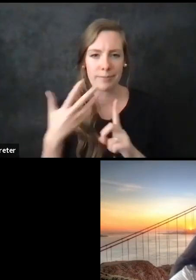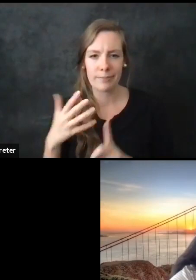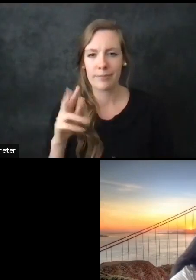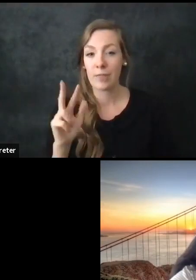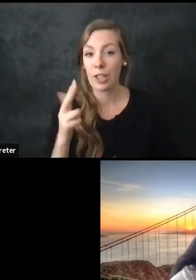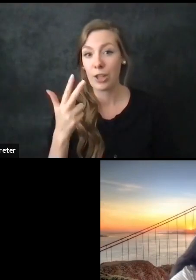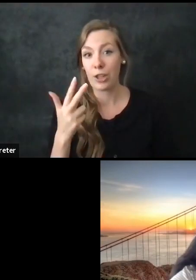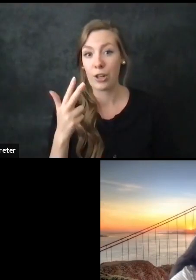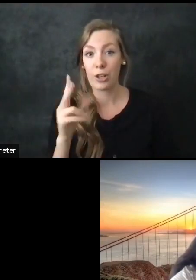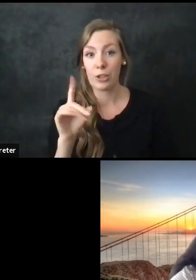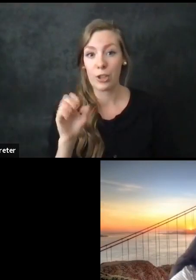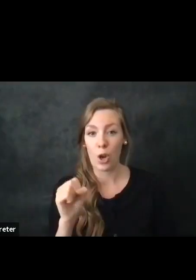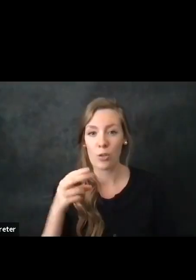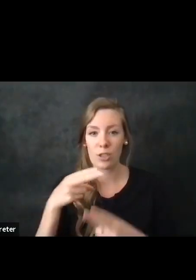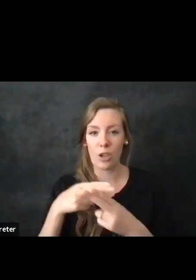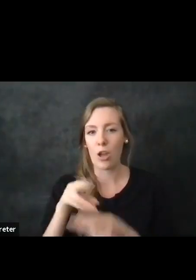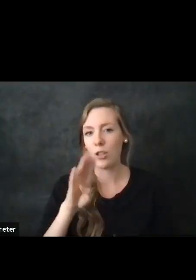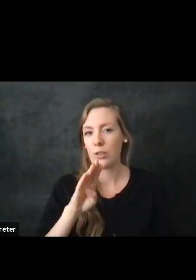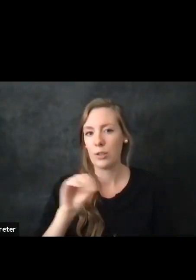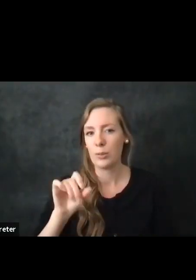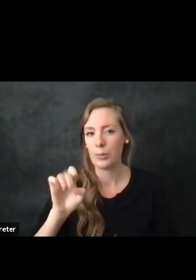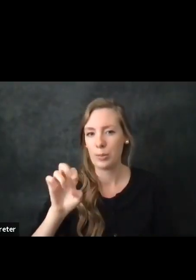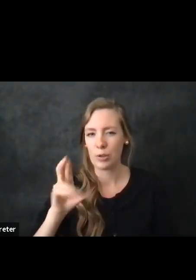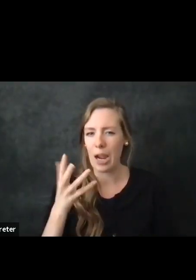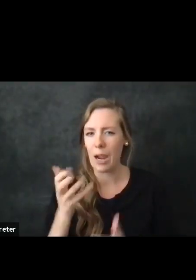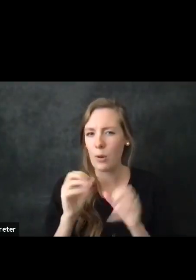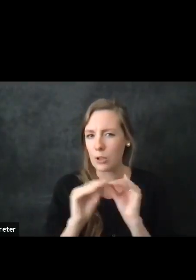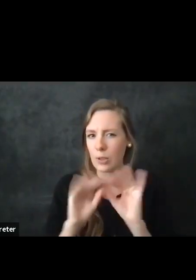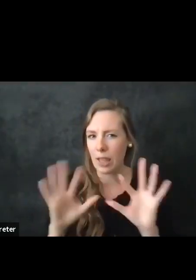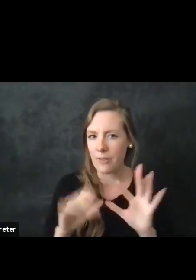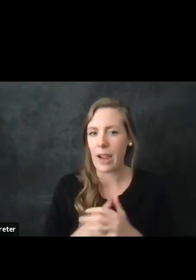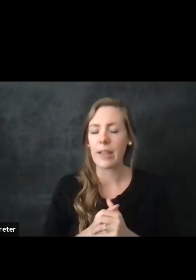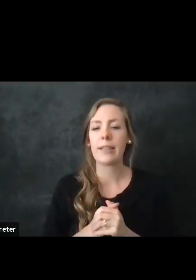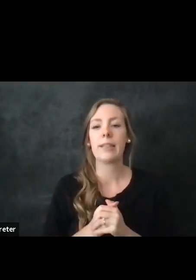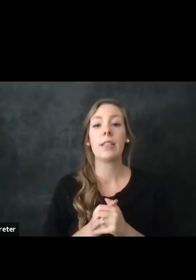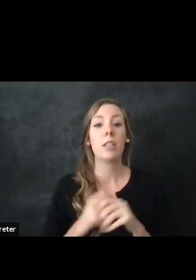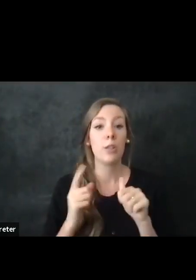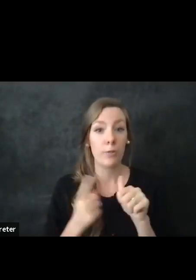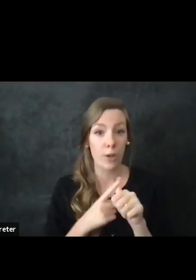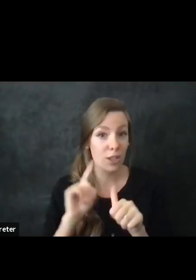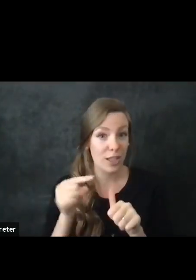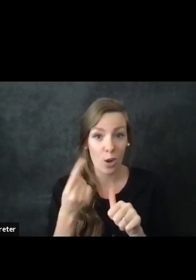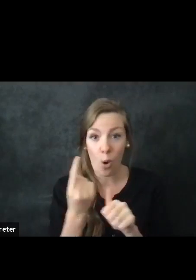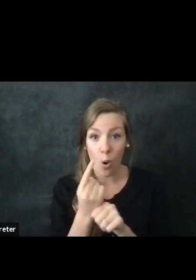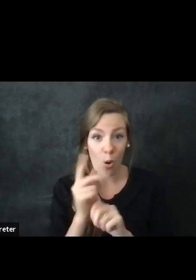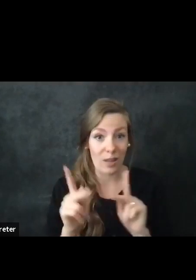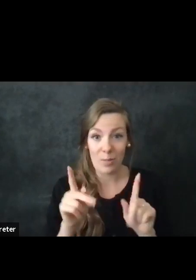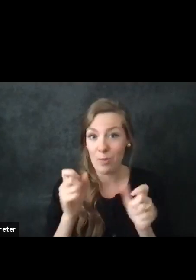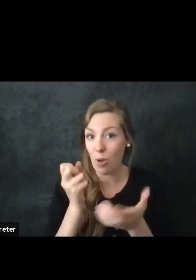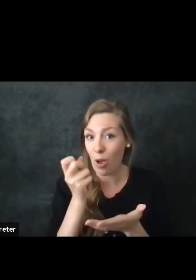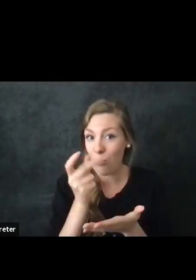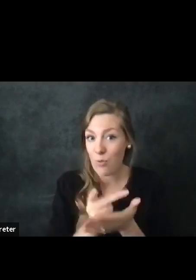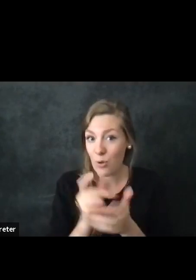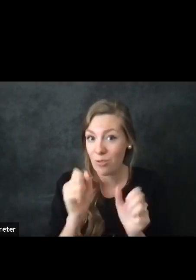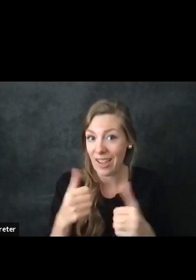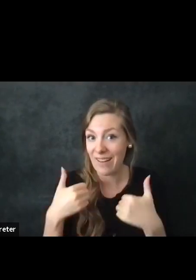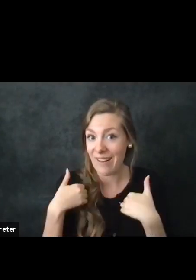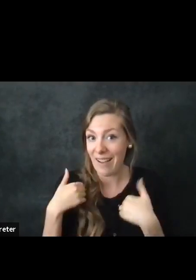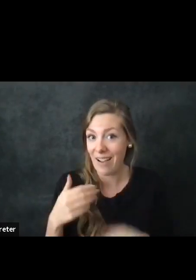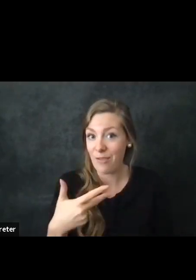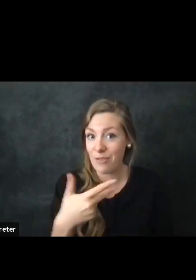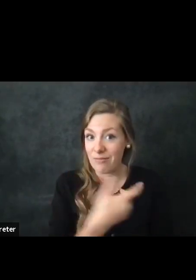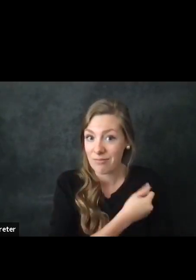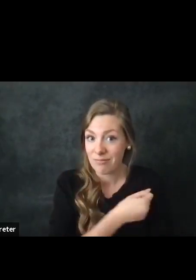and booster shots and try to provide some clarity. First, the only group that has been approved at this time for a third dose of a